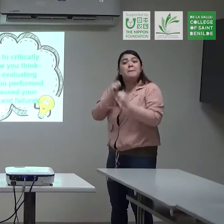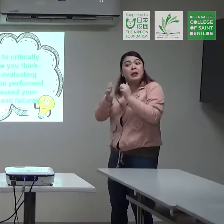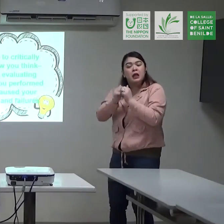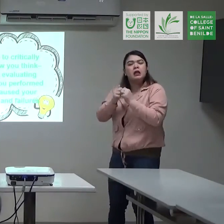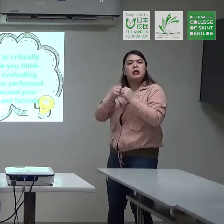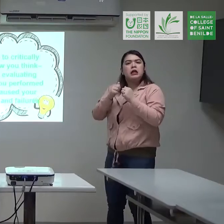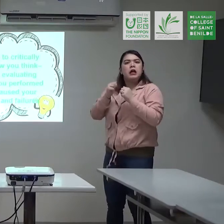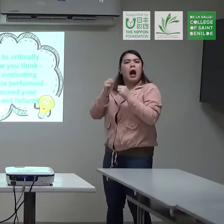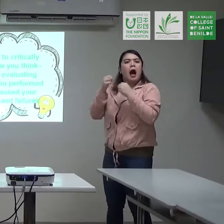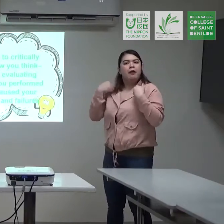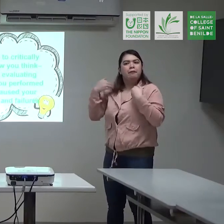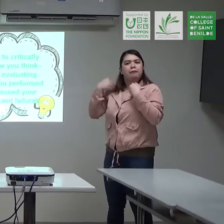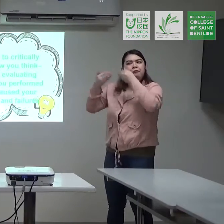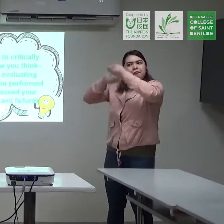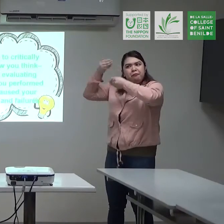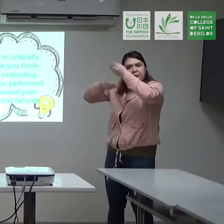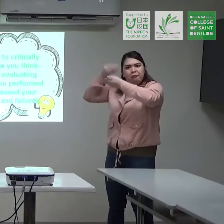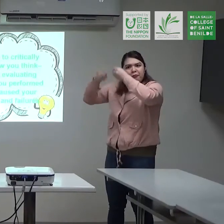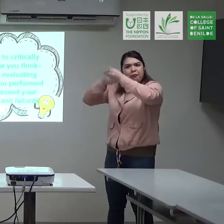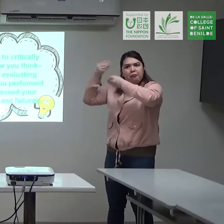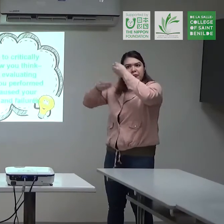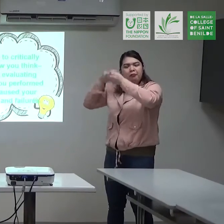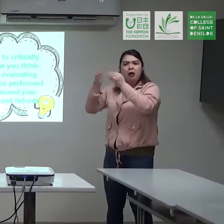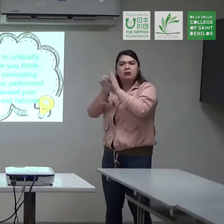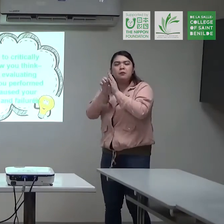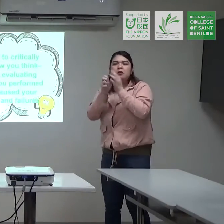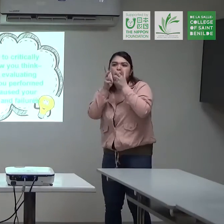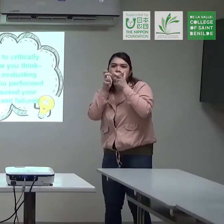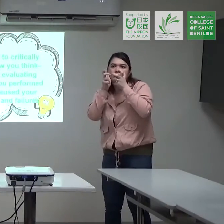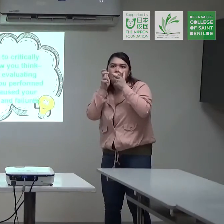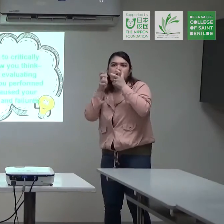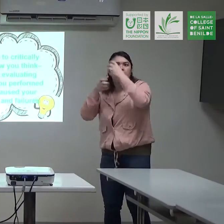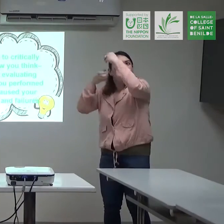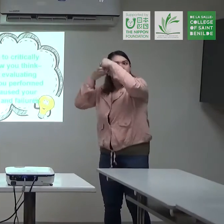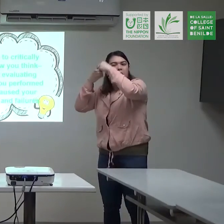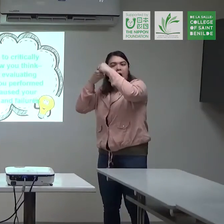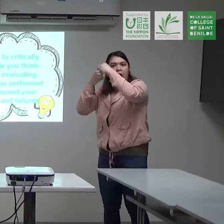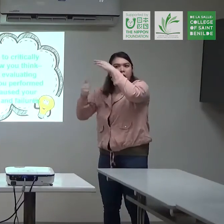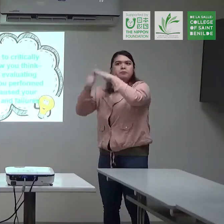critically, meaning there is a conscious, deliberate effort to think,